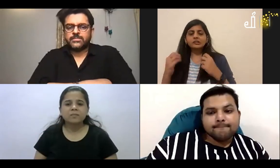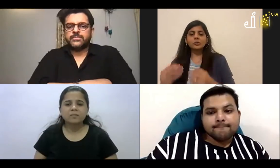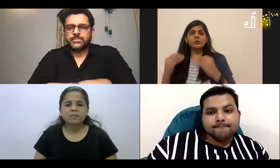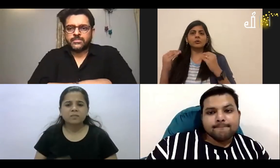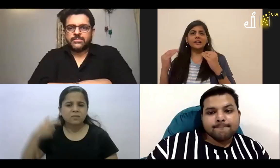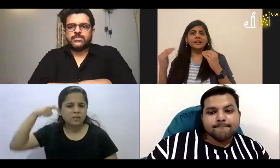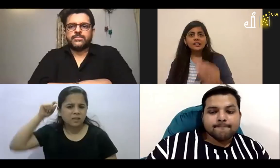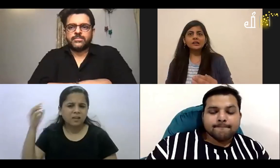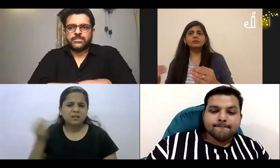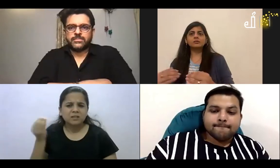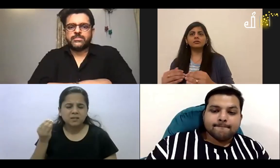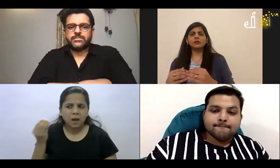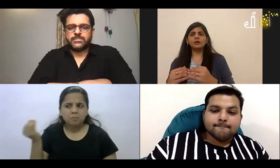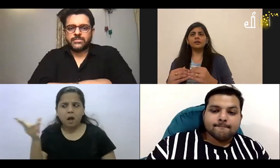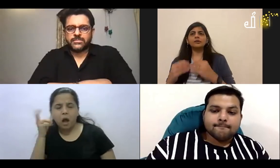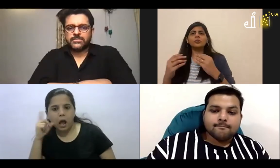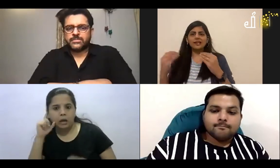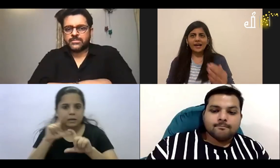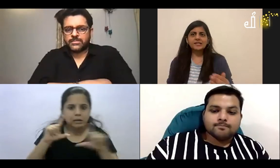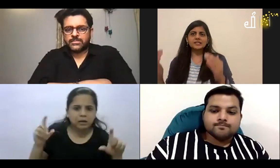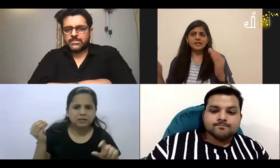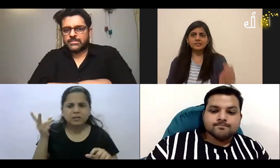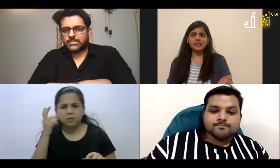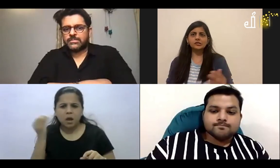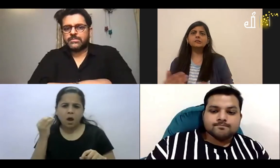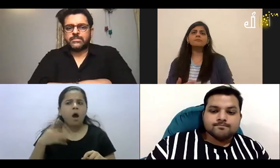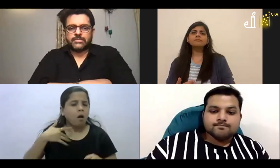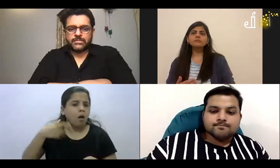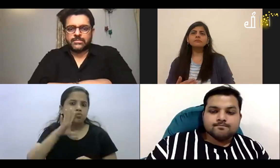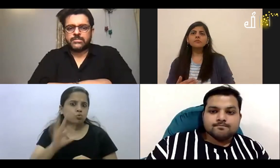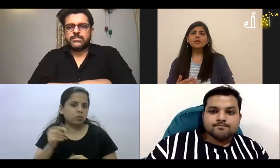hearing so clear. There was no clarity as such